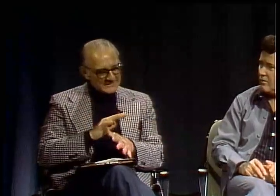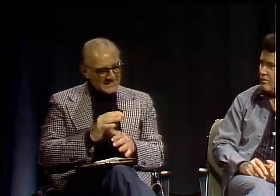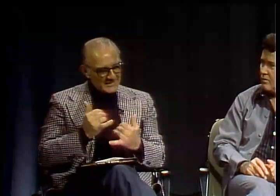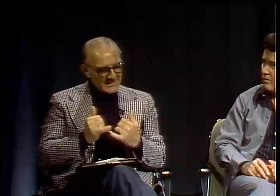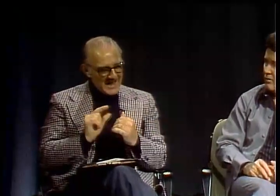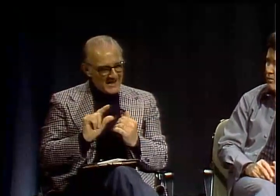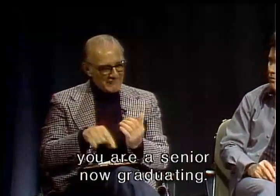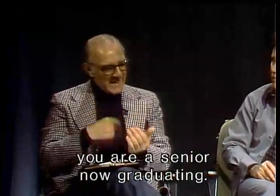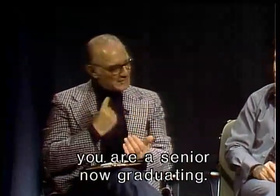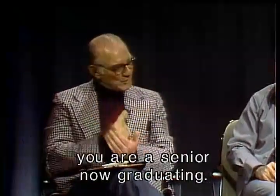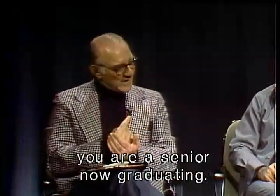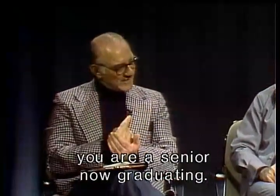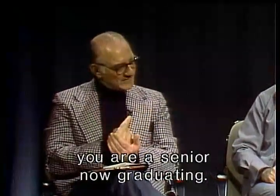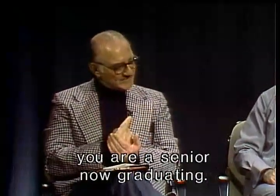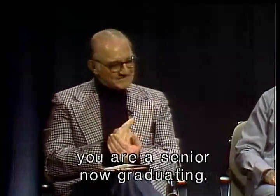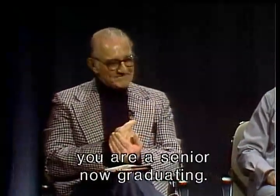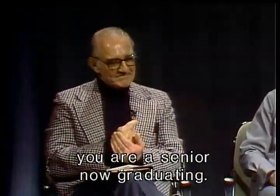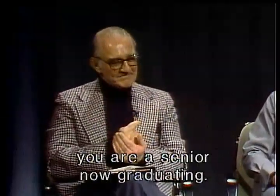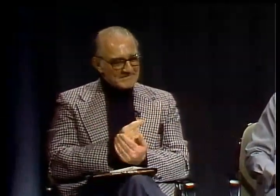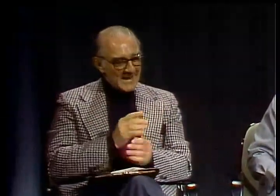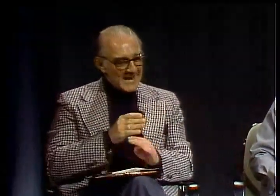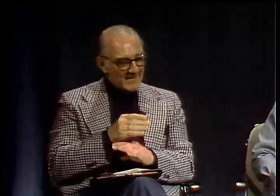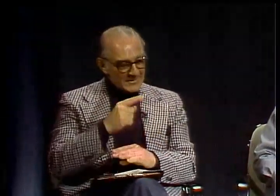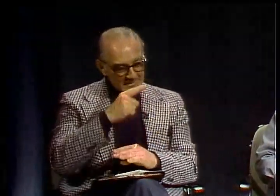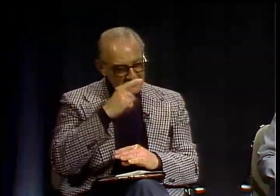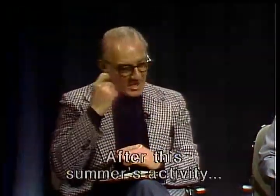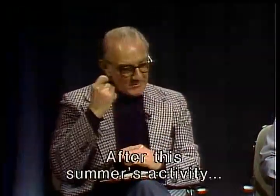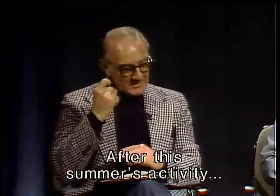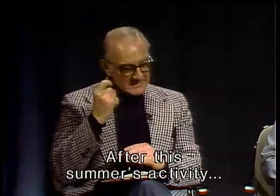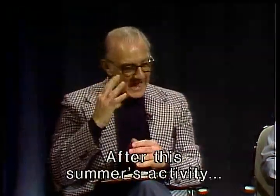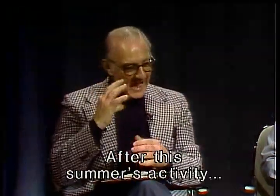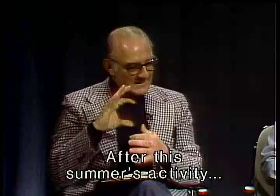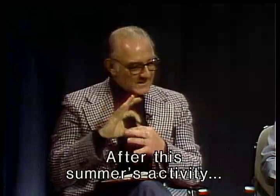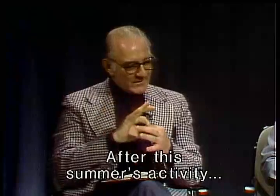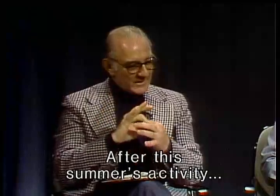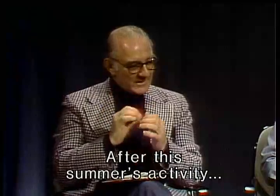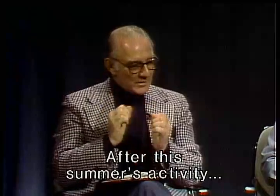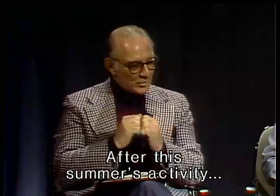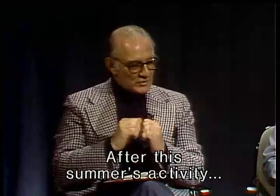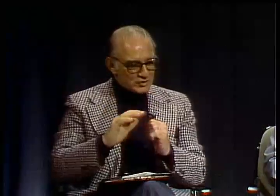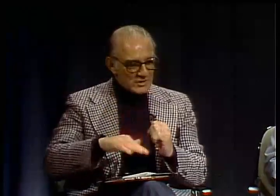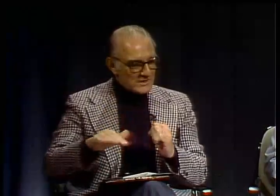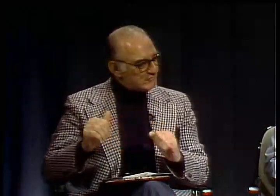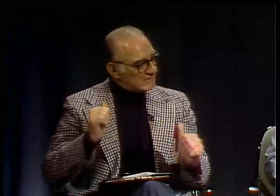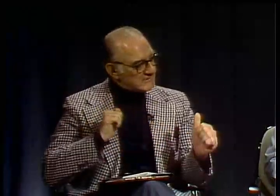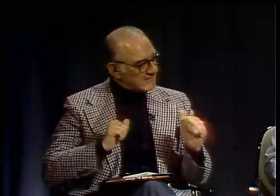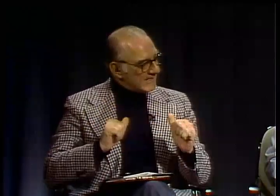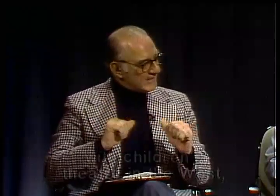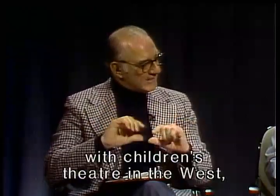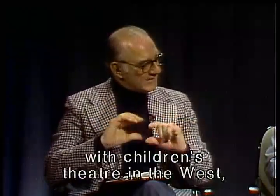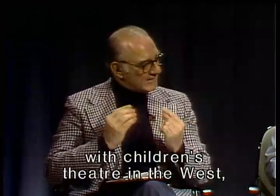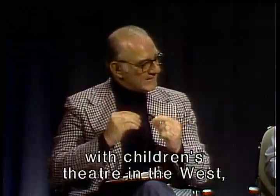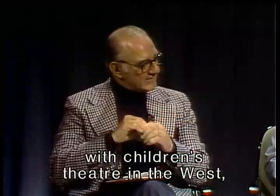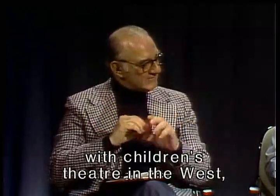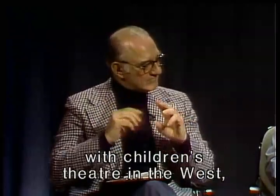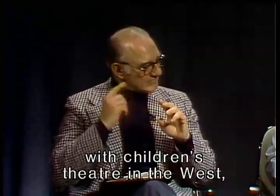you're now graduating, and after the summer's activity with Children's Theater in the